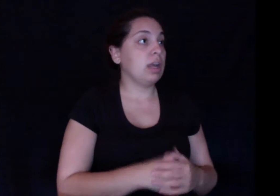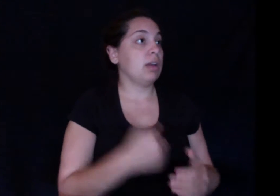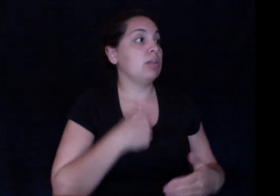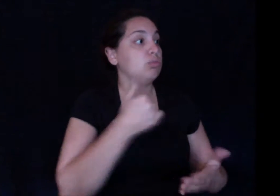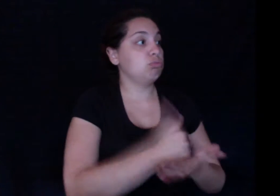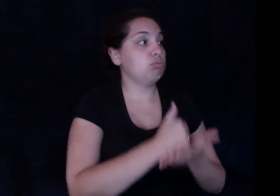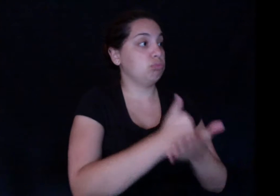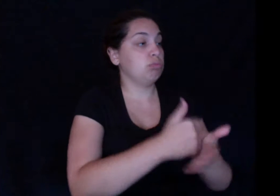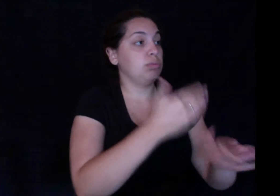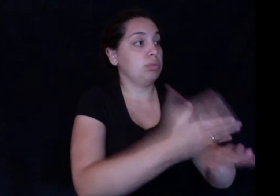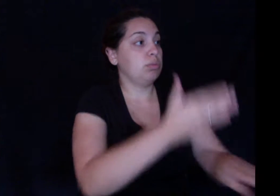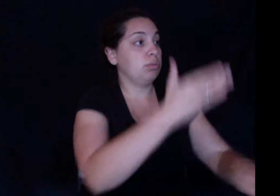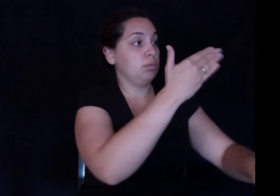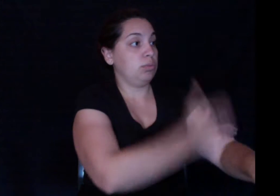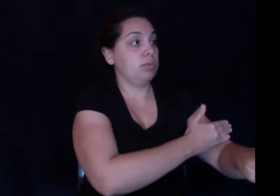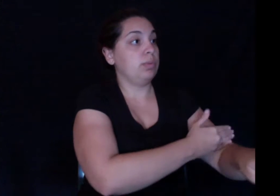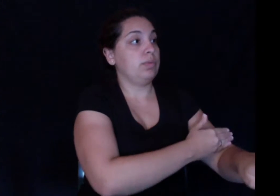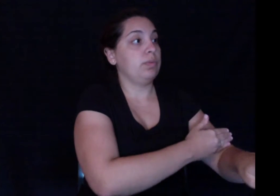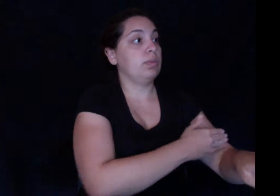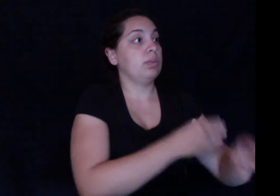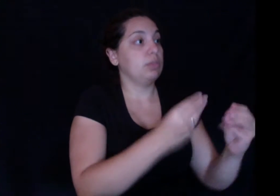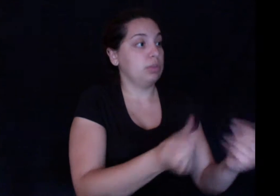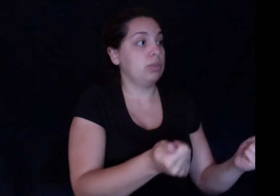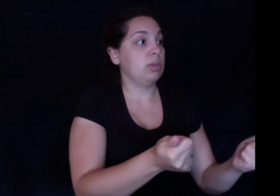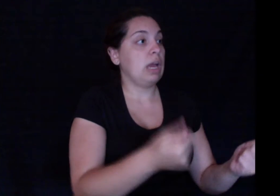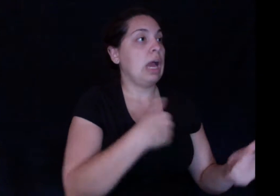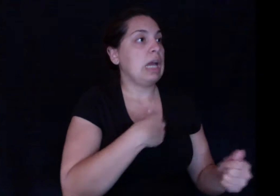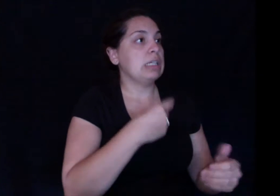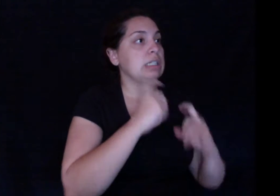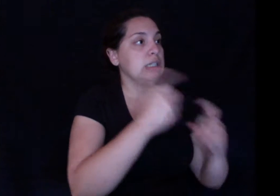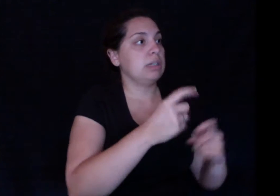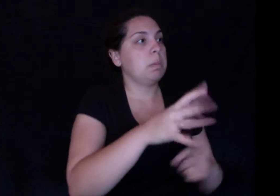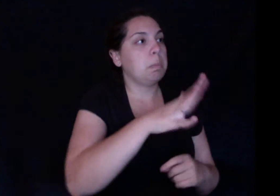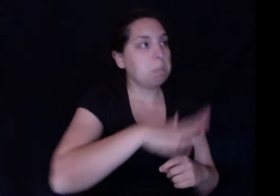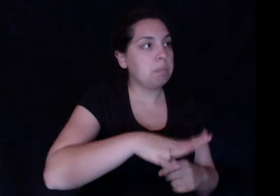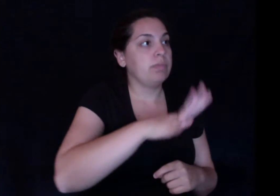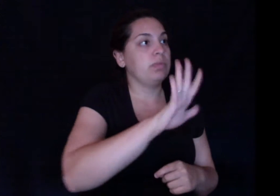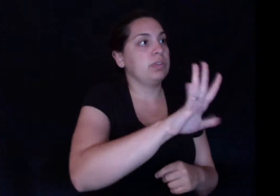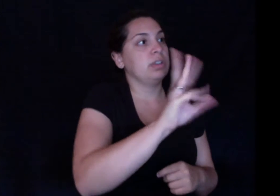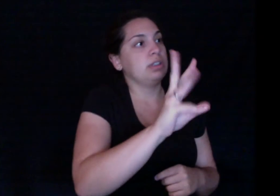new device, go to upvoted.ting, that's ting.com. That's